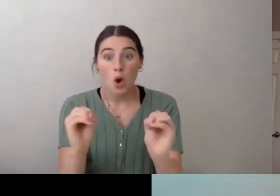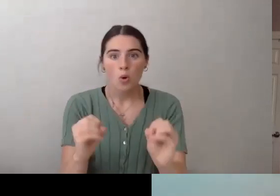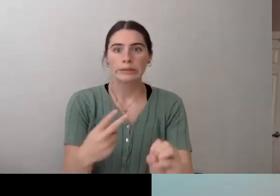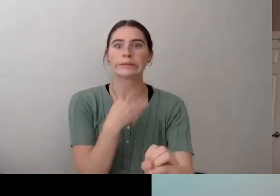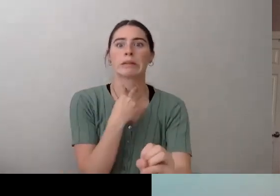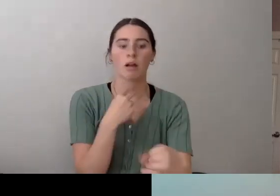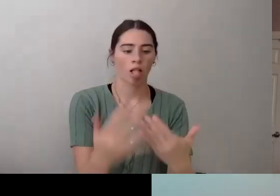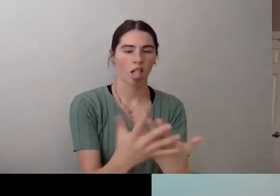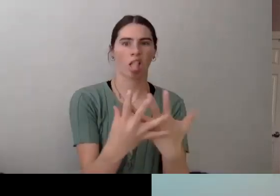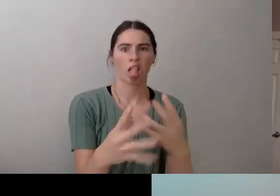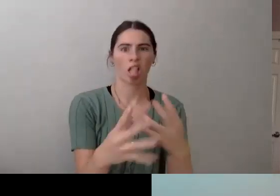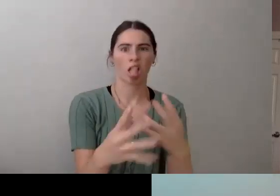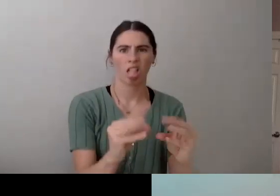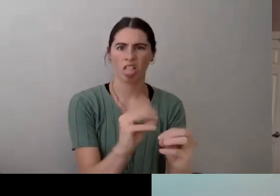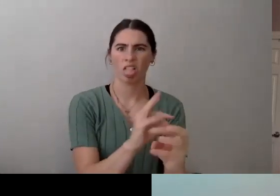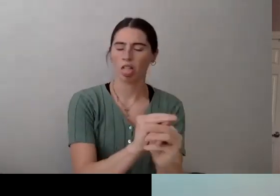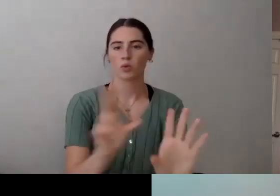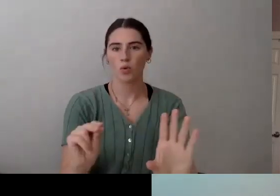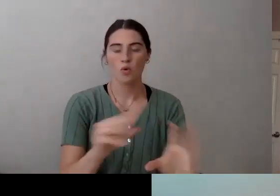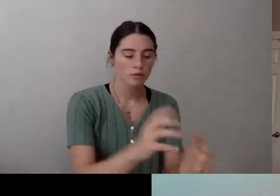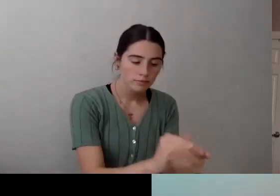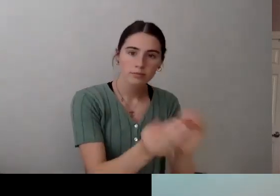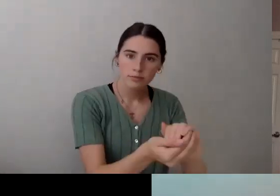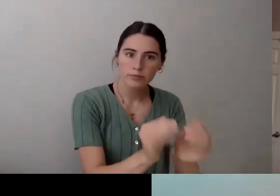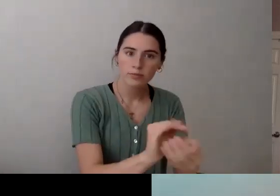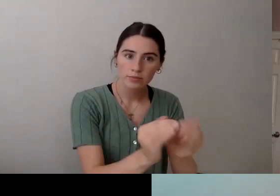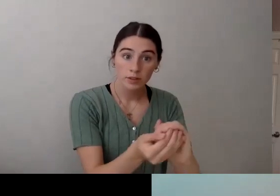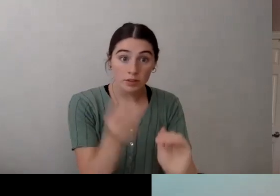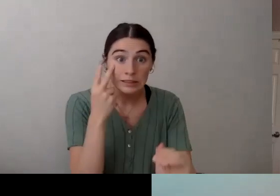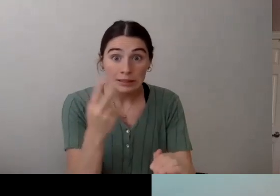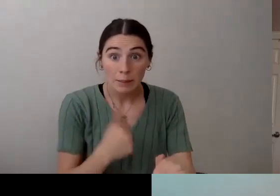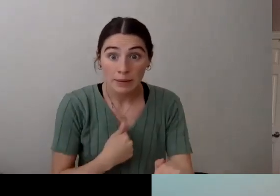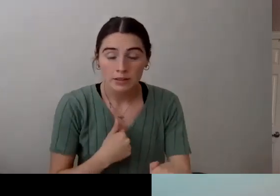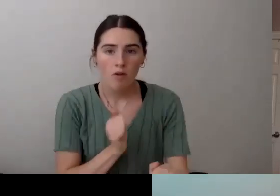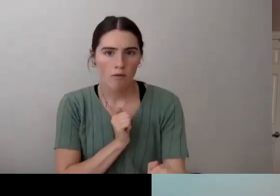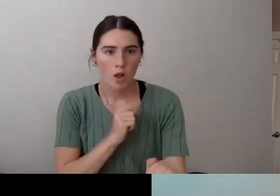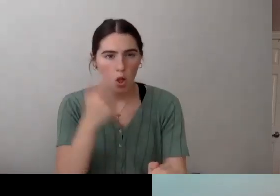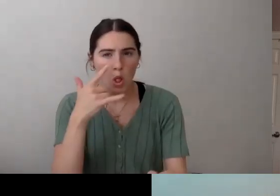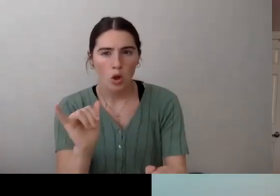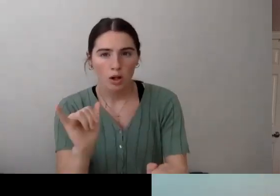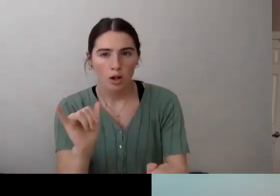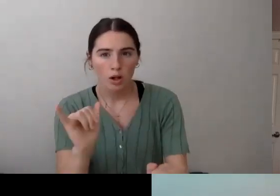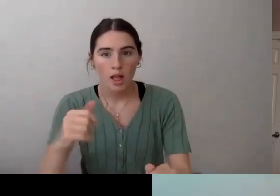All right, you see how I'm doing that? You see it's like about the size of a golf ball?